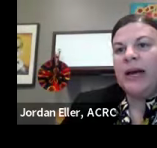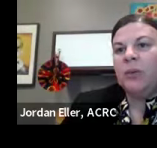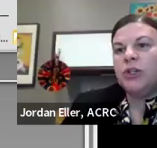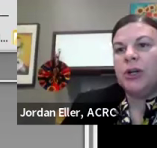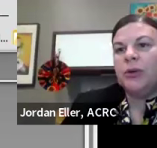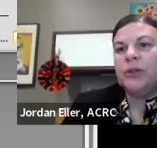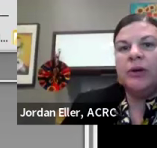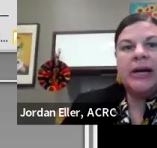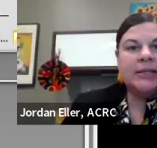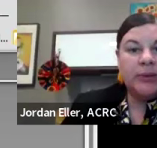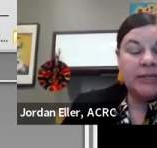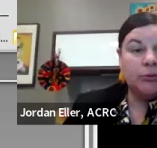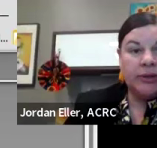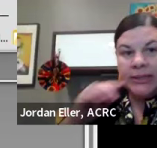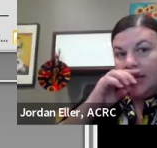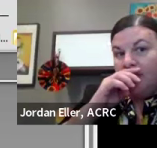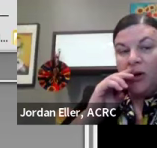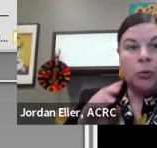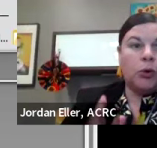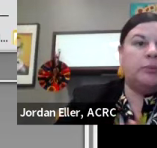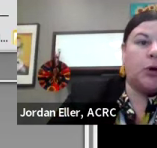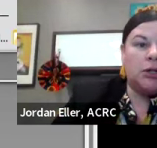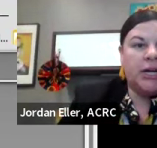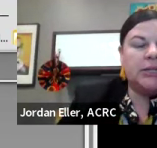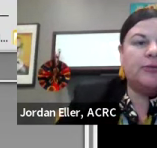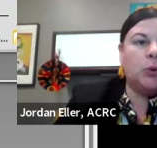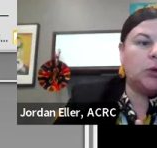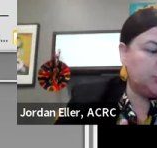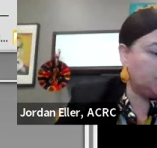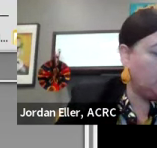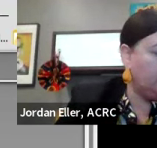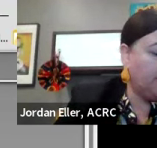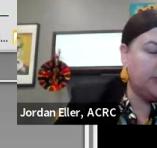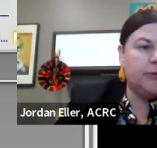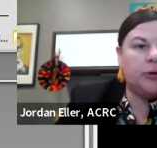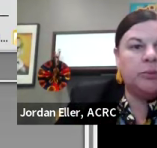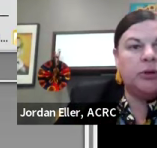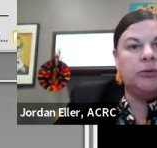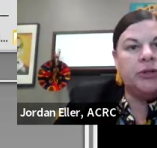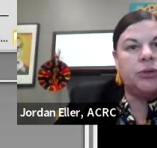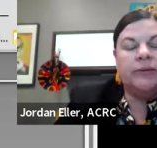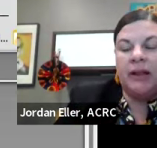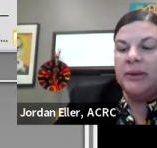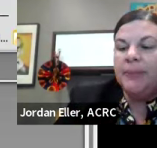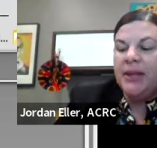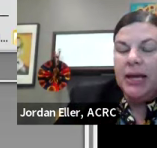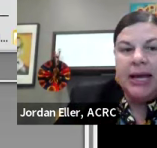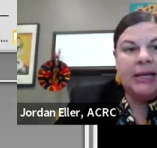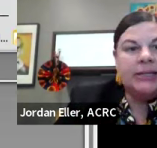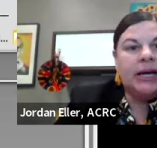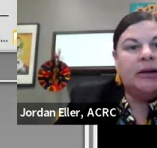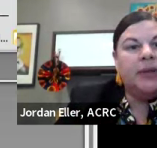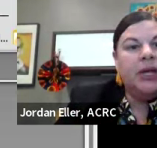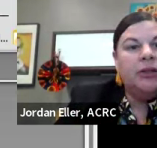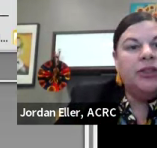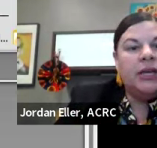weeks back, we shared with you guys that we did receive our awarded projects for our startup funds for community resource development.